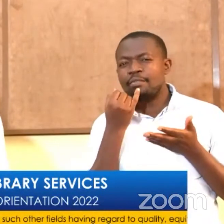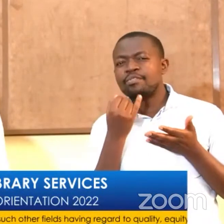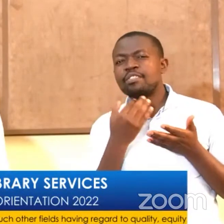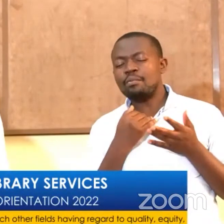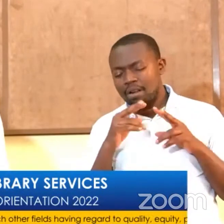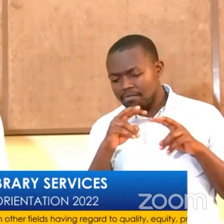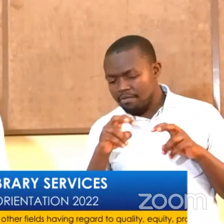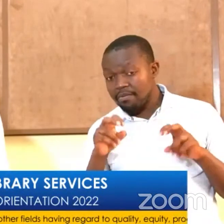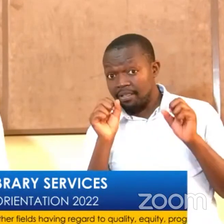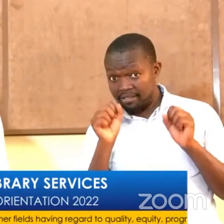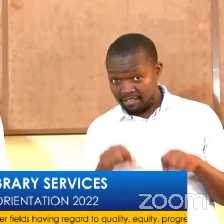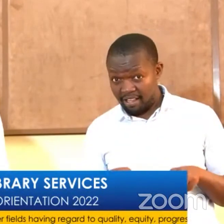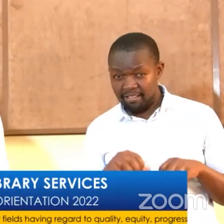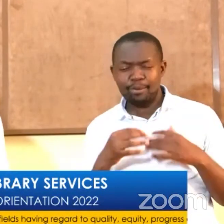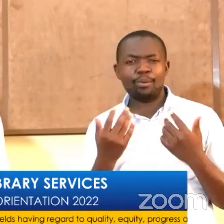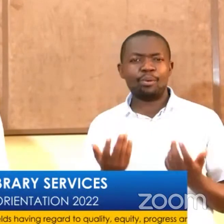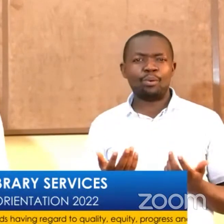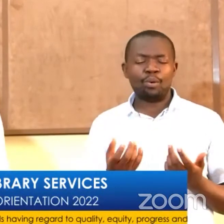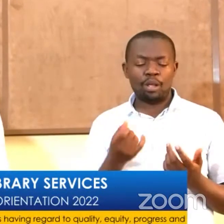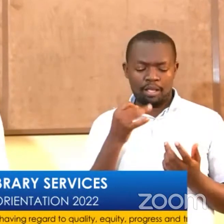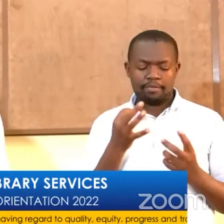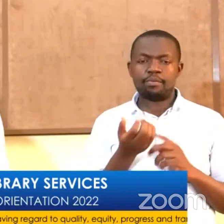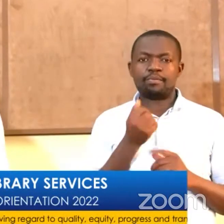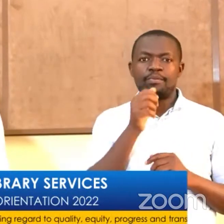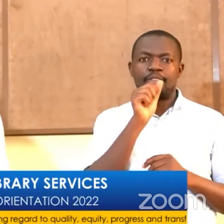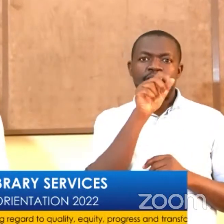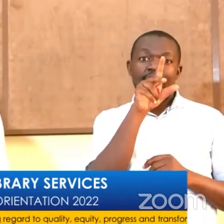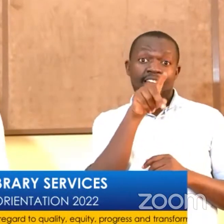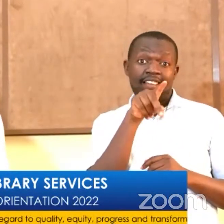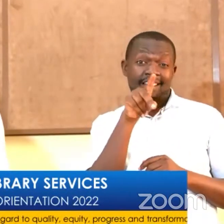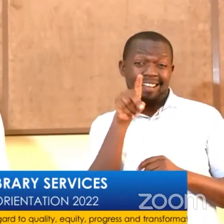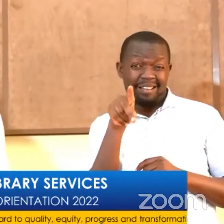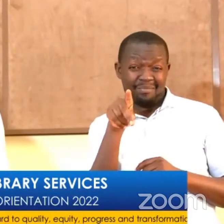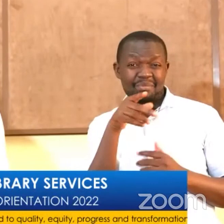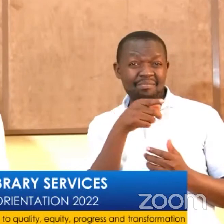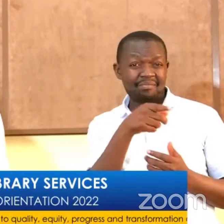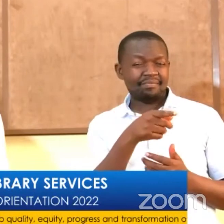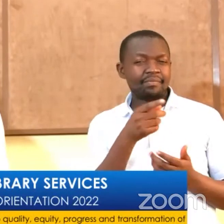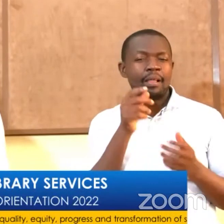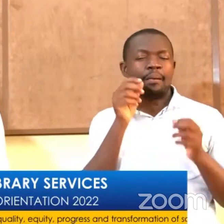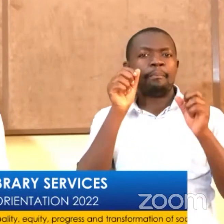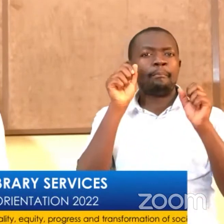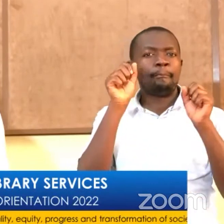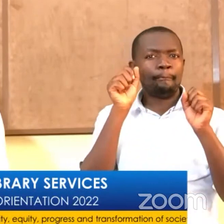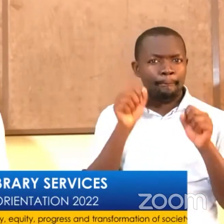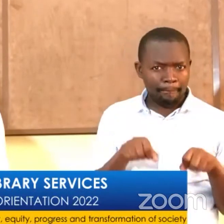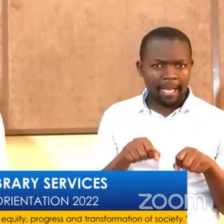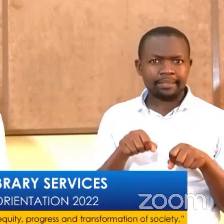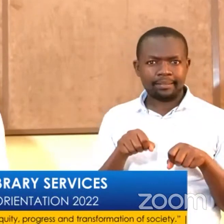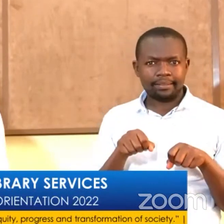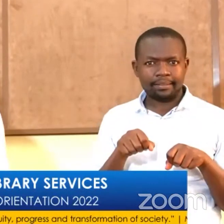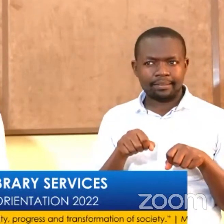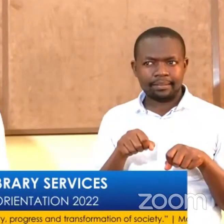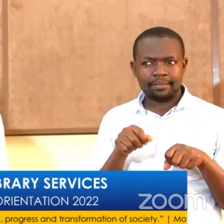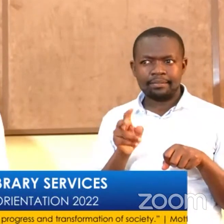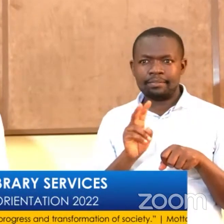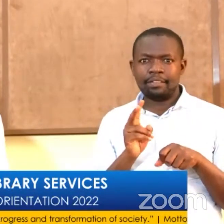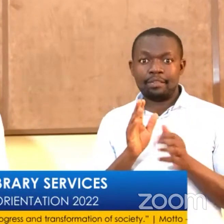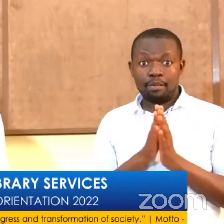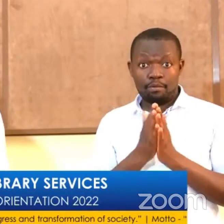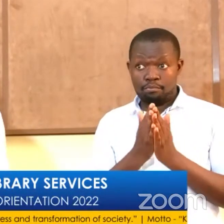information? And when I get the app, will it be a must to return the